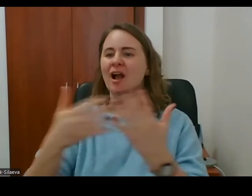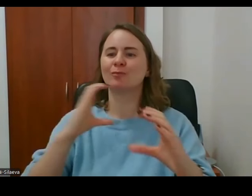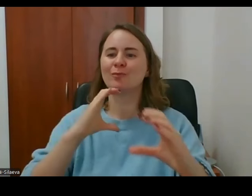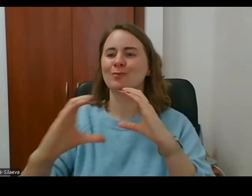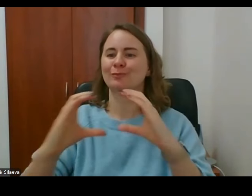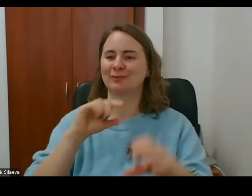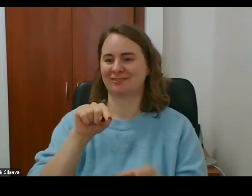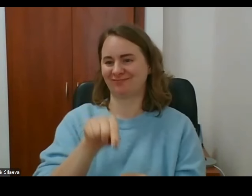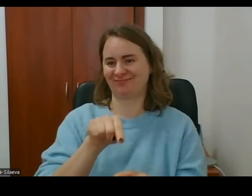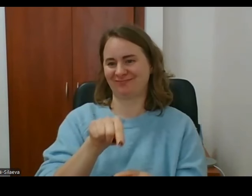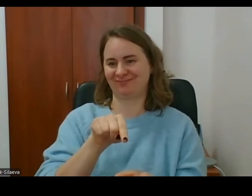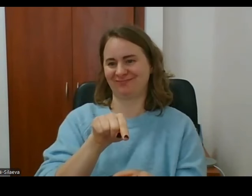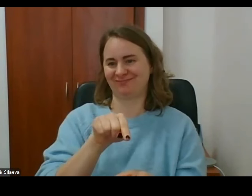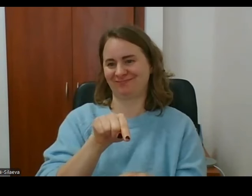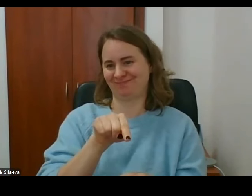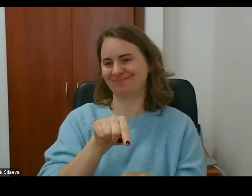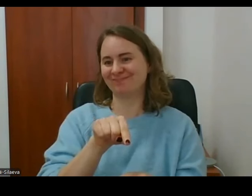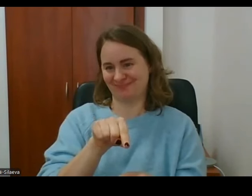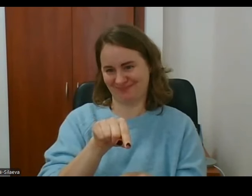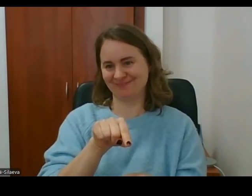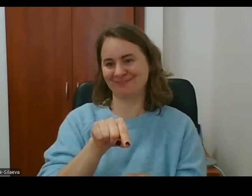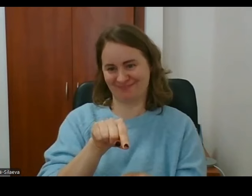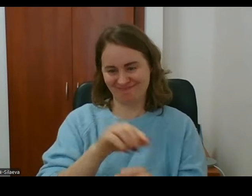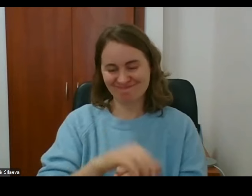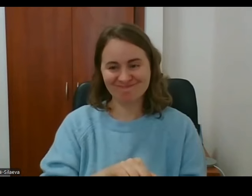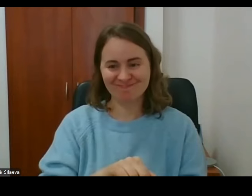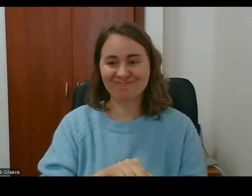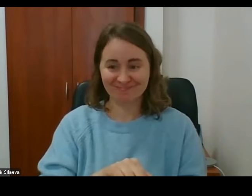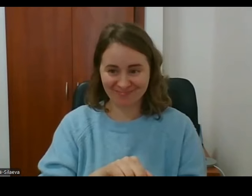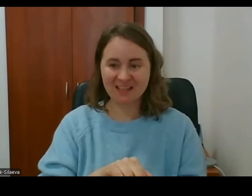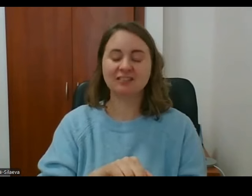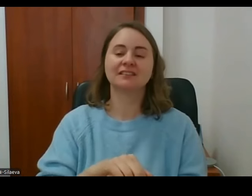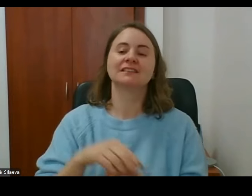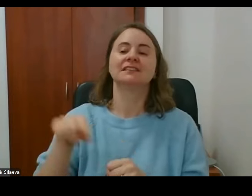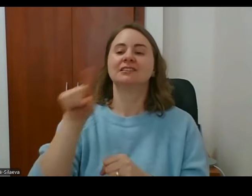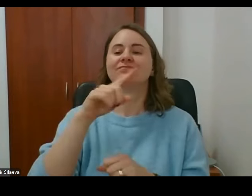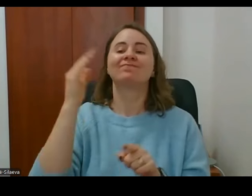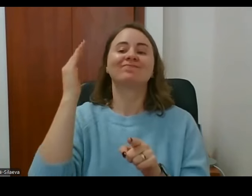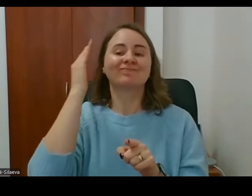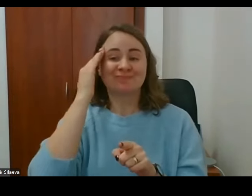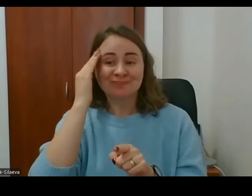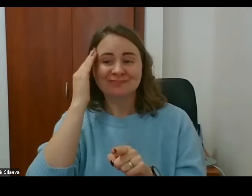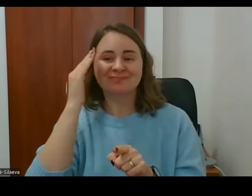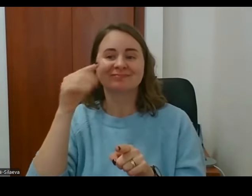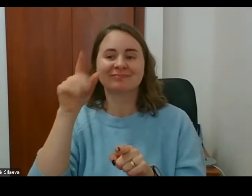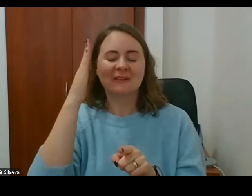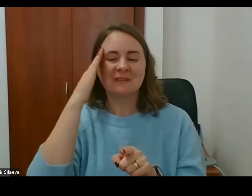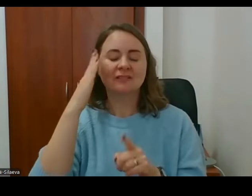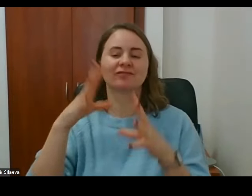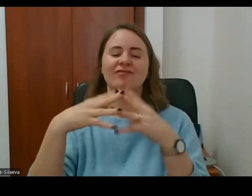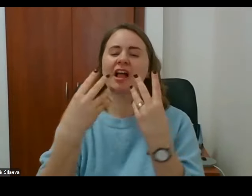So the most important thing is the family and the communication in the family.